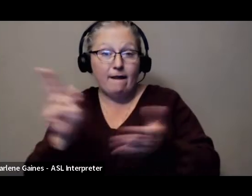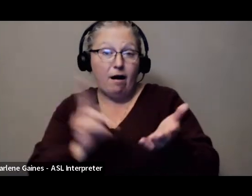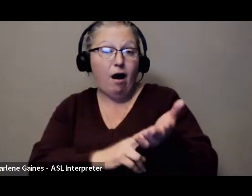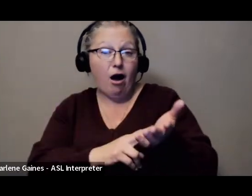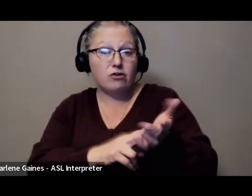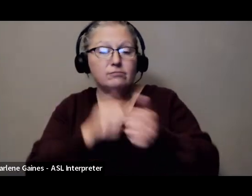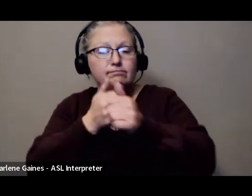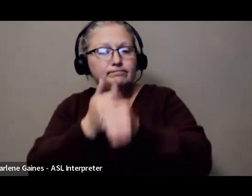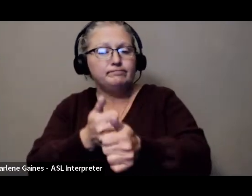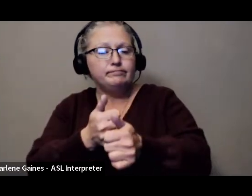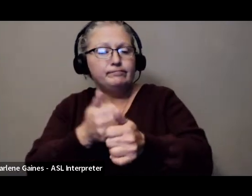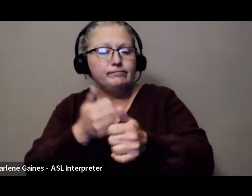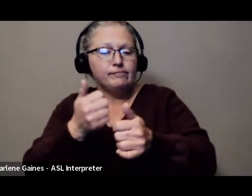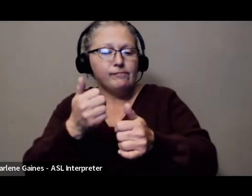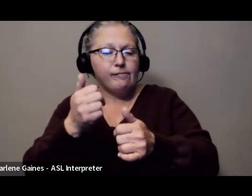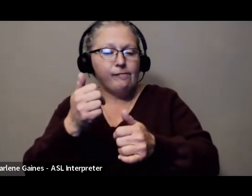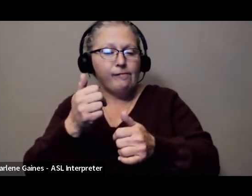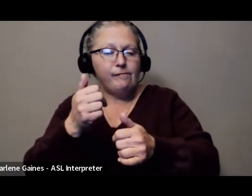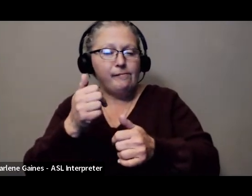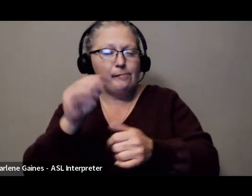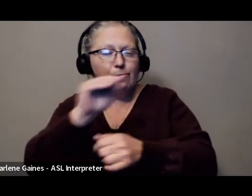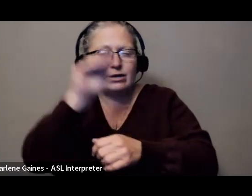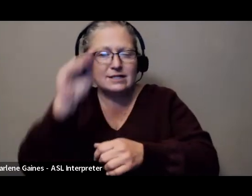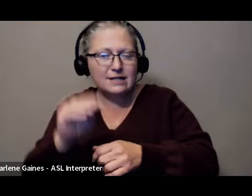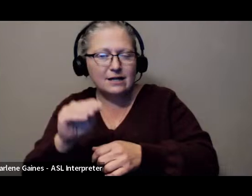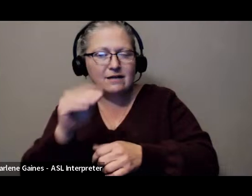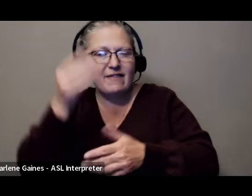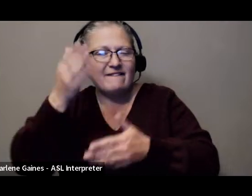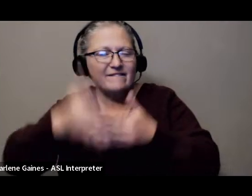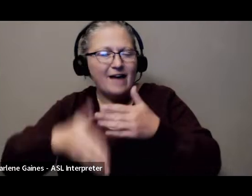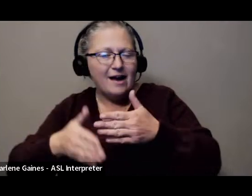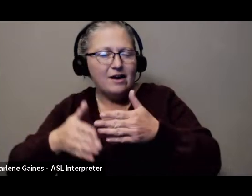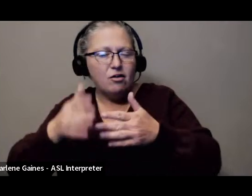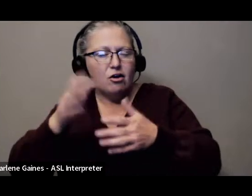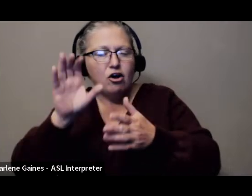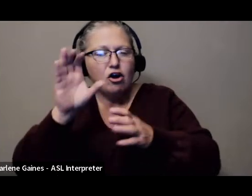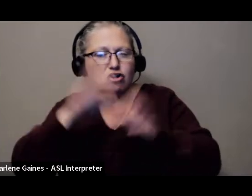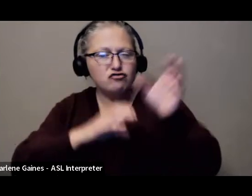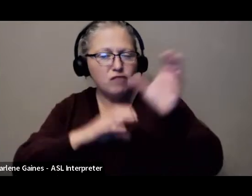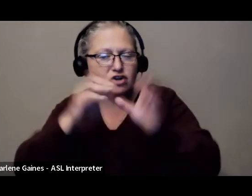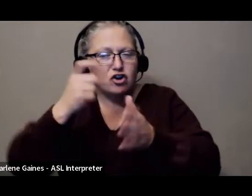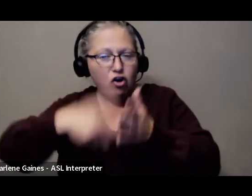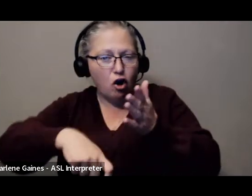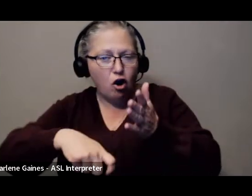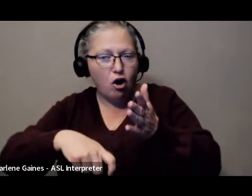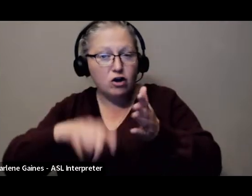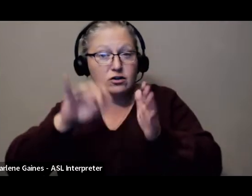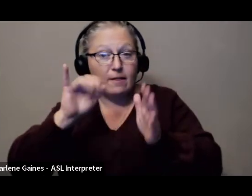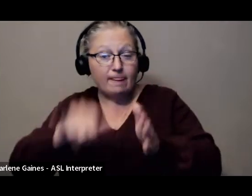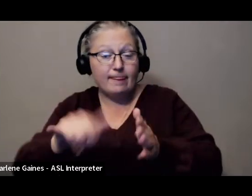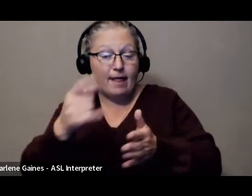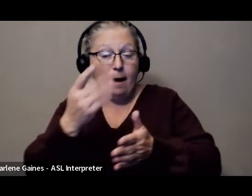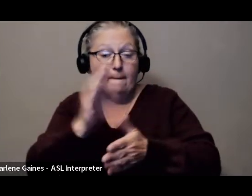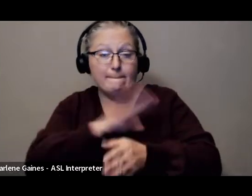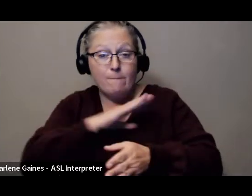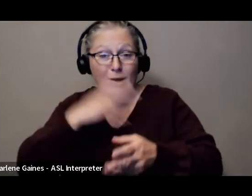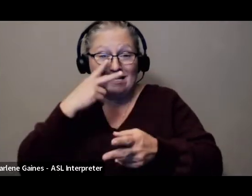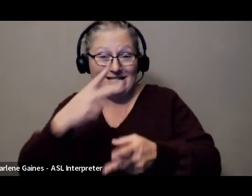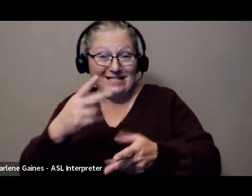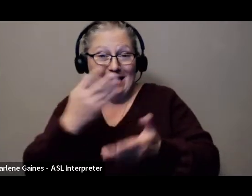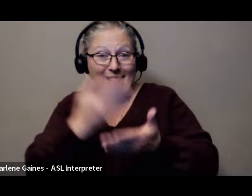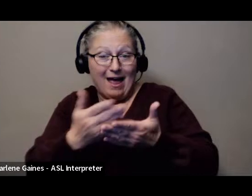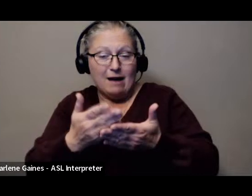based on a fixed percentage of the final construction costs. And so the item in front of the board today is